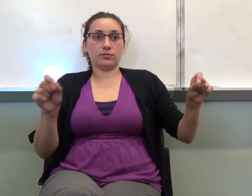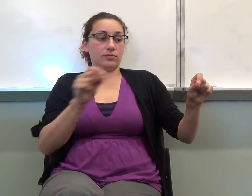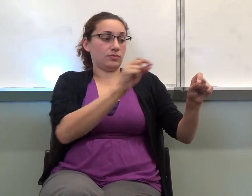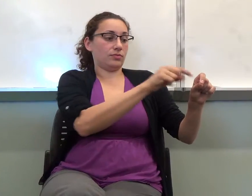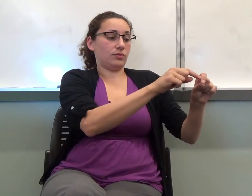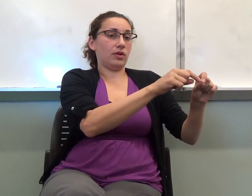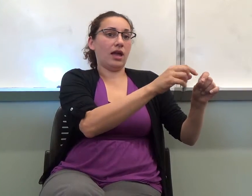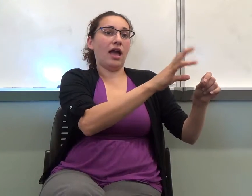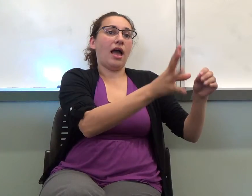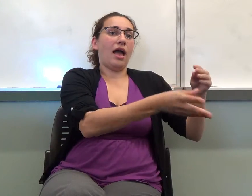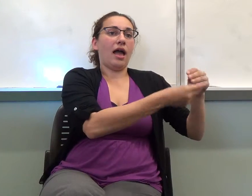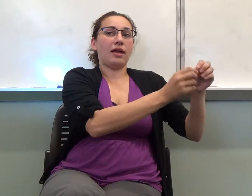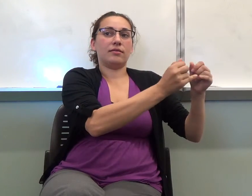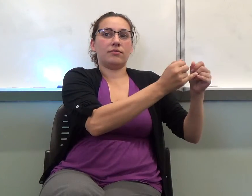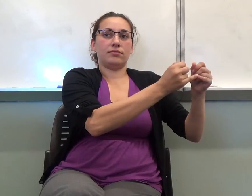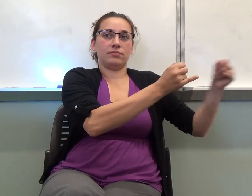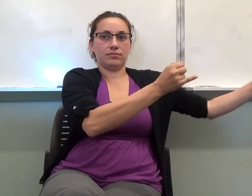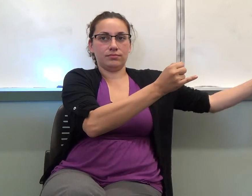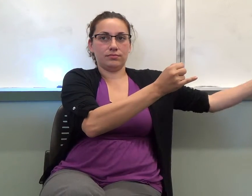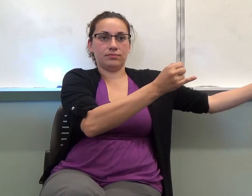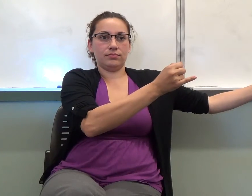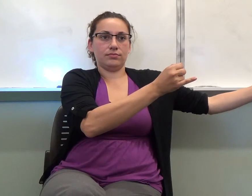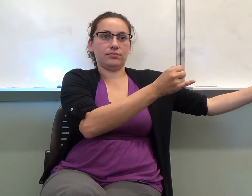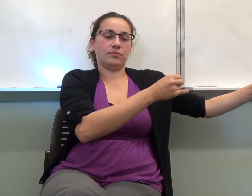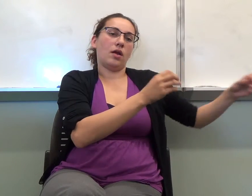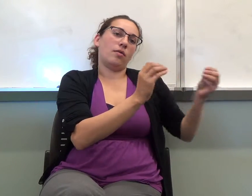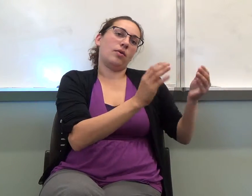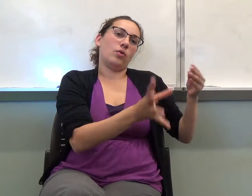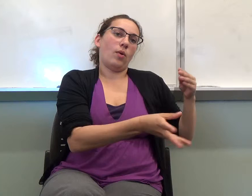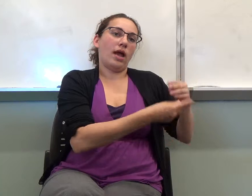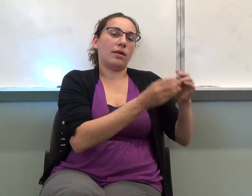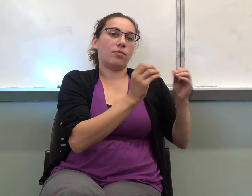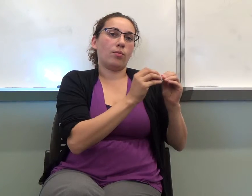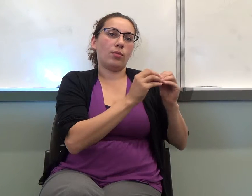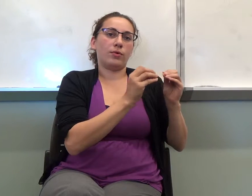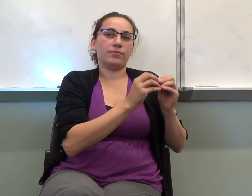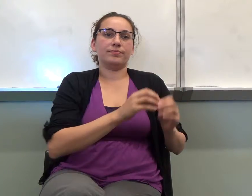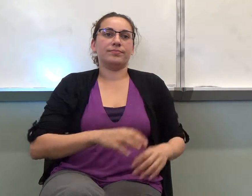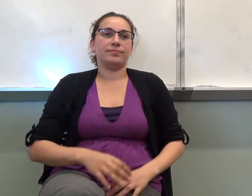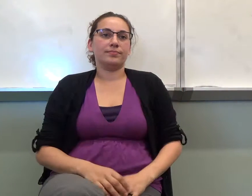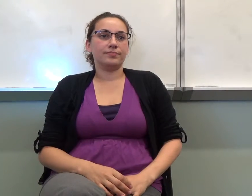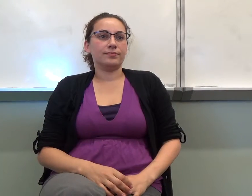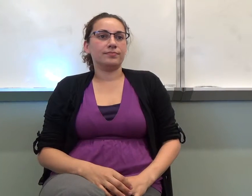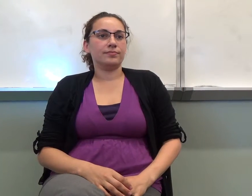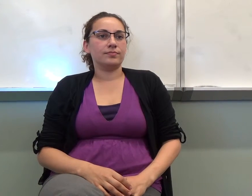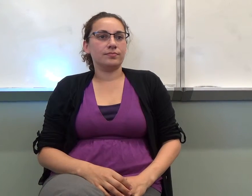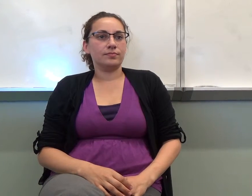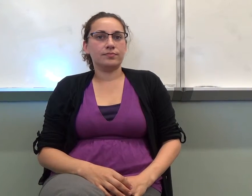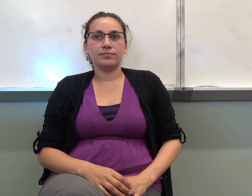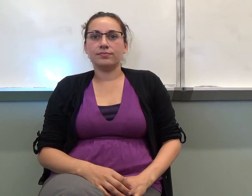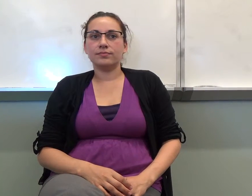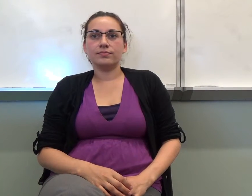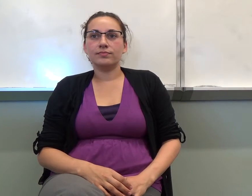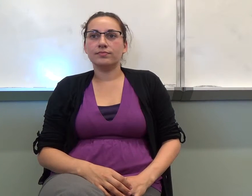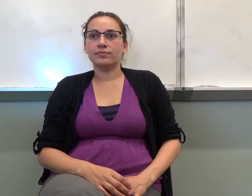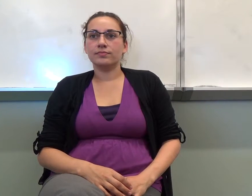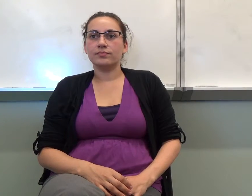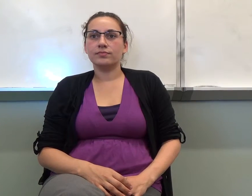So you wouldn't subtract the 18.6 from 19.3? No, you're just concerned with the men. You're not concerned with the comparison. So you